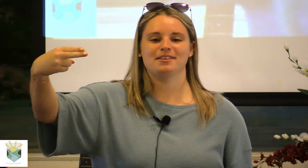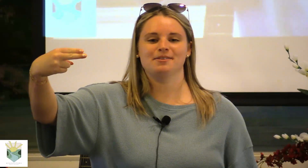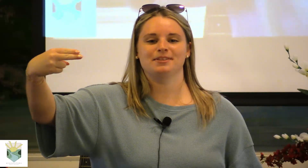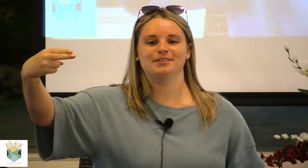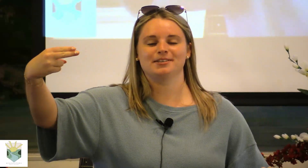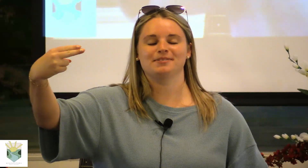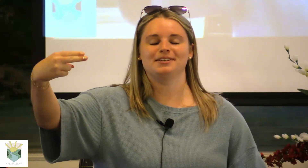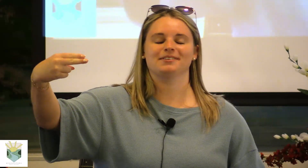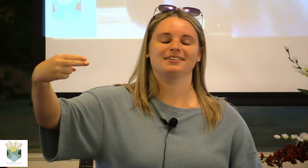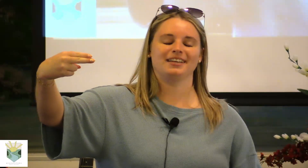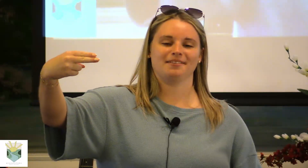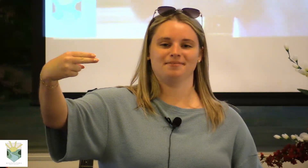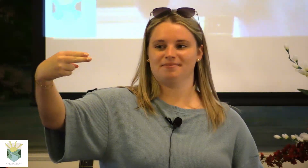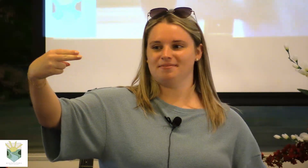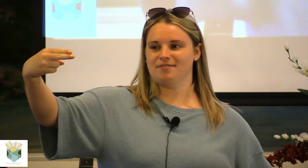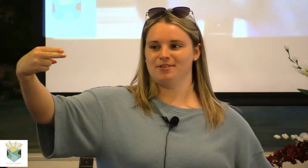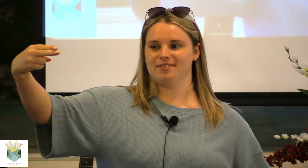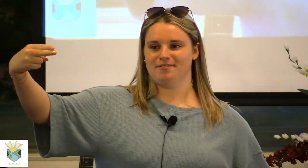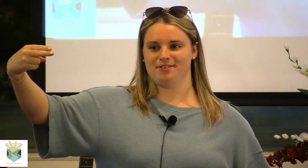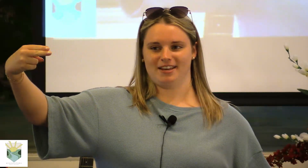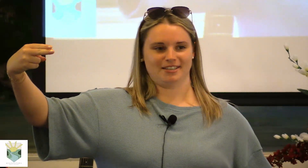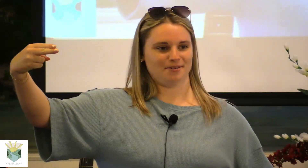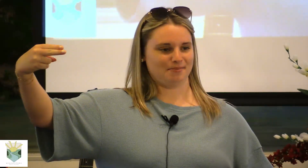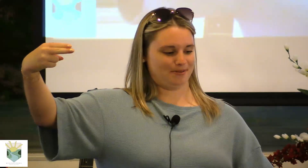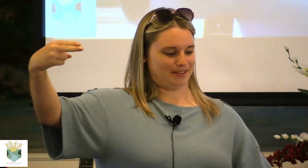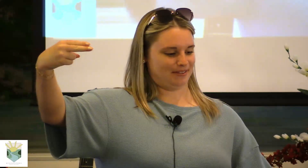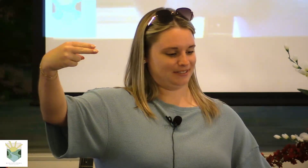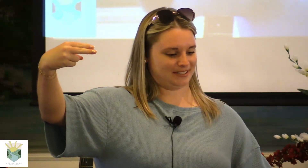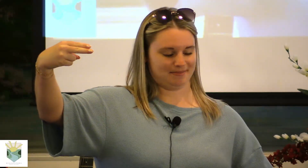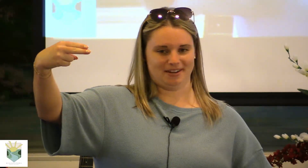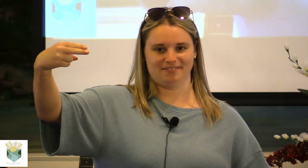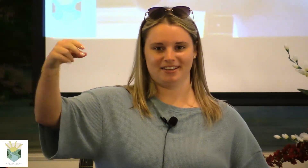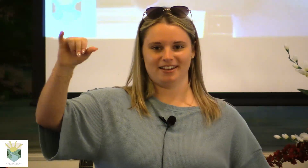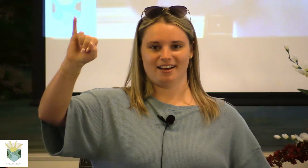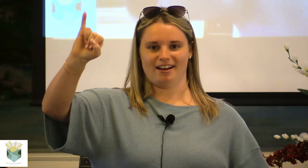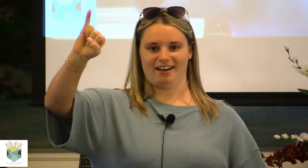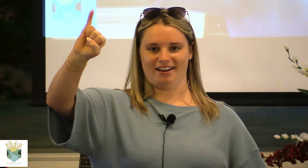would use it when you were, yeah. If you can't tell what I'm doing though, just let me know. I.